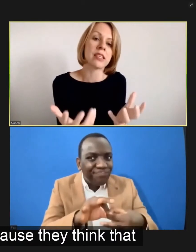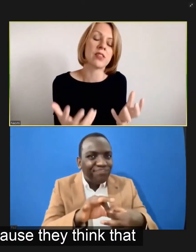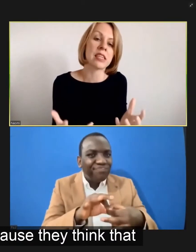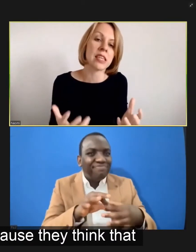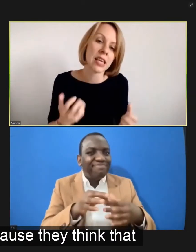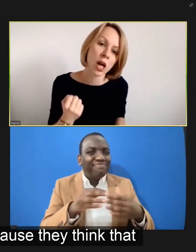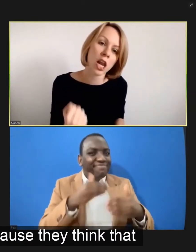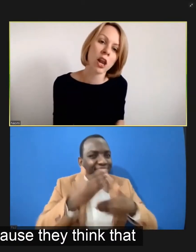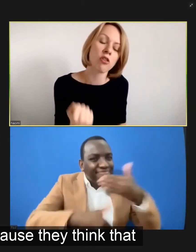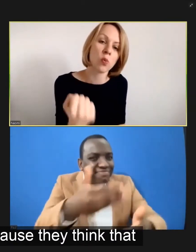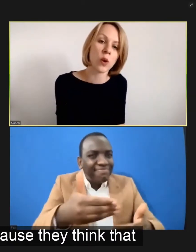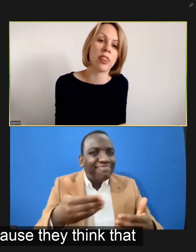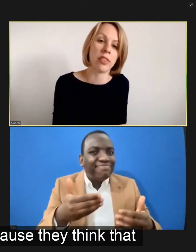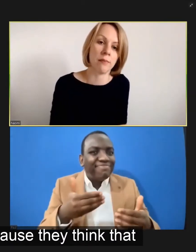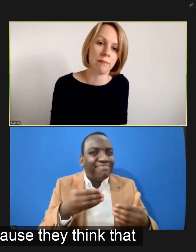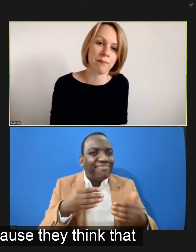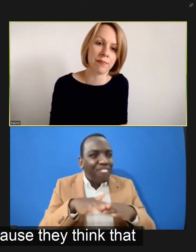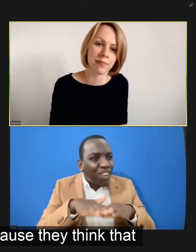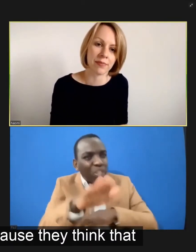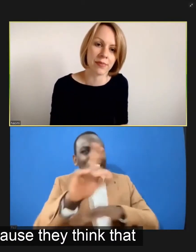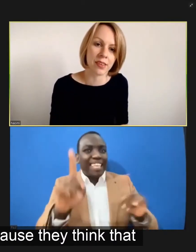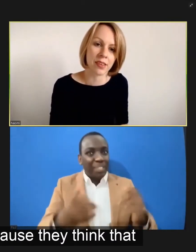of the team along with them,